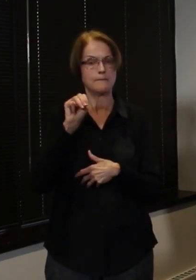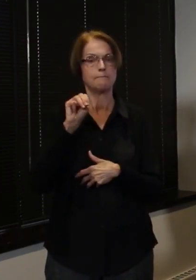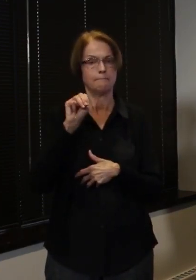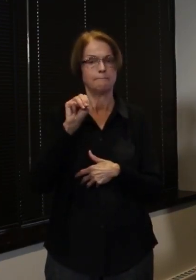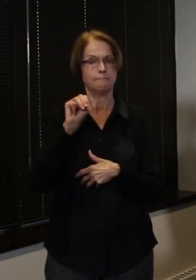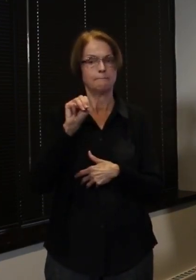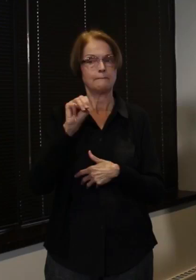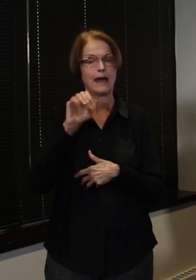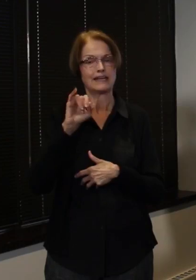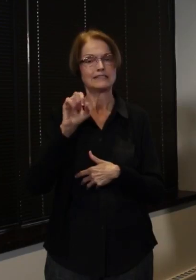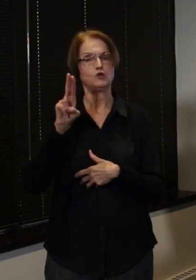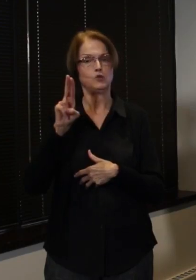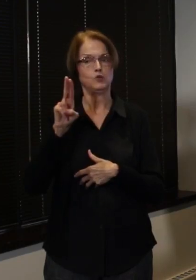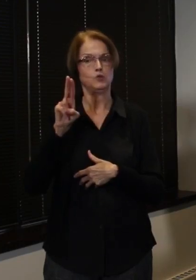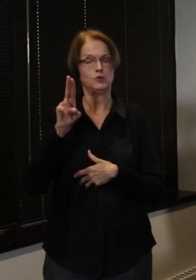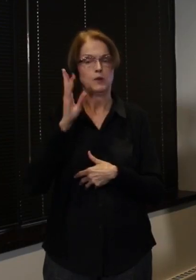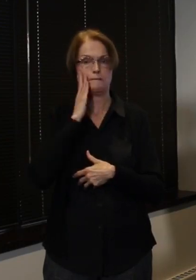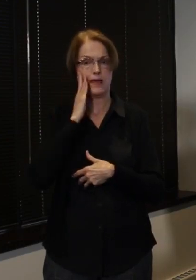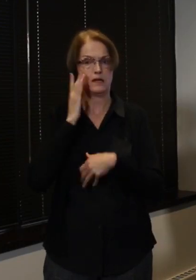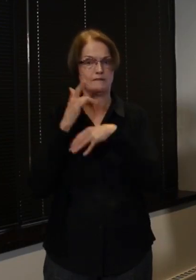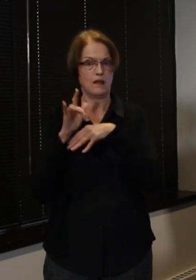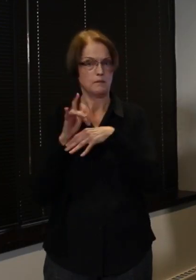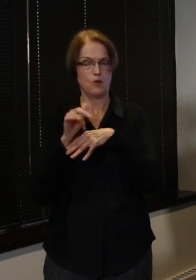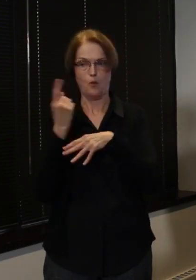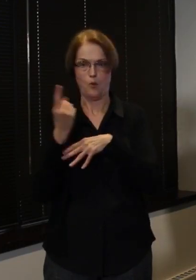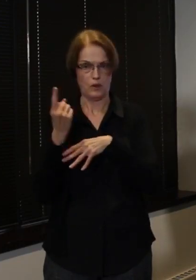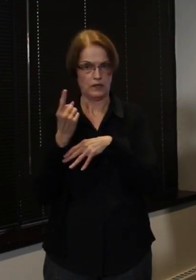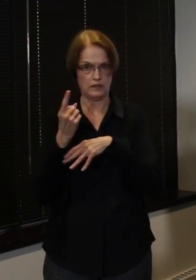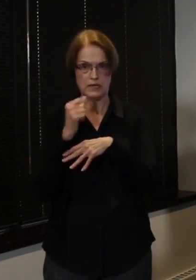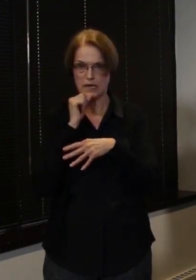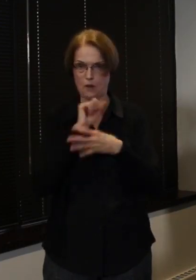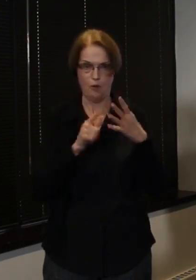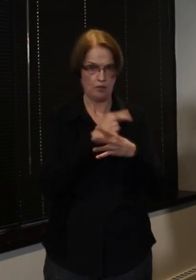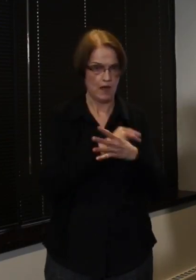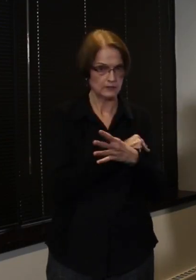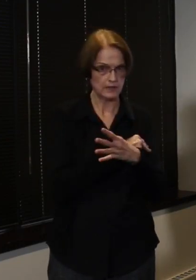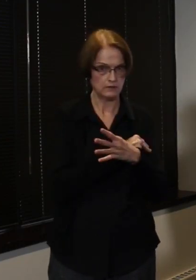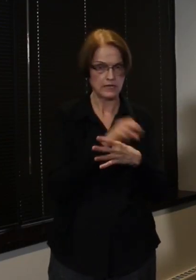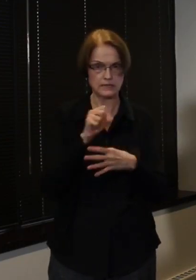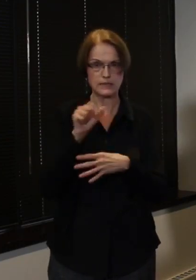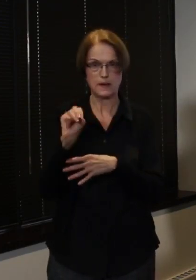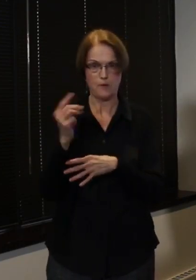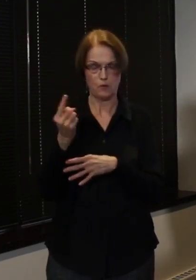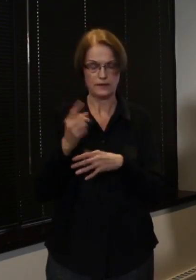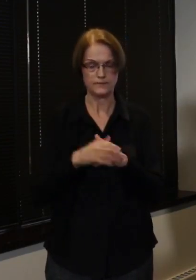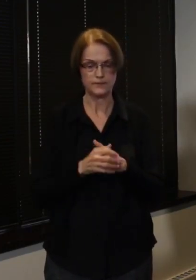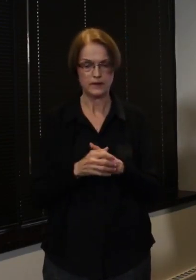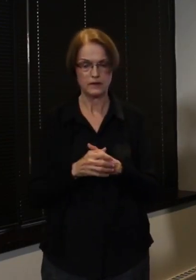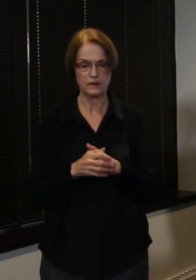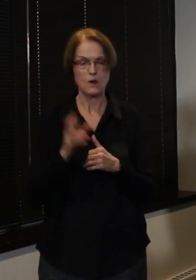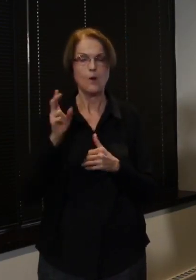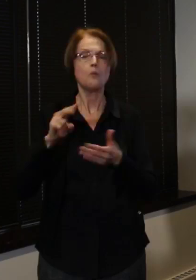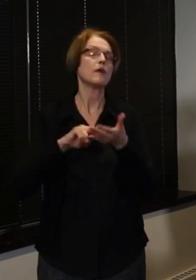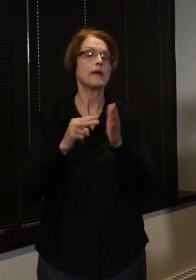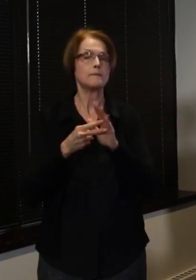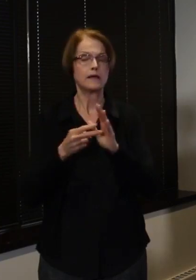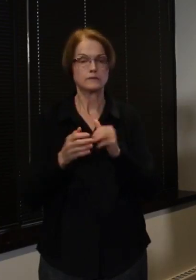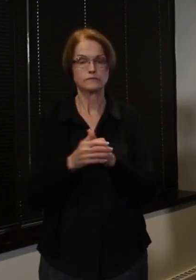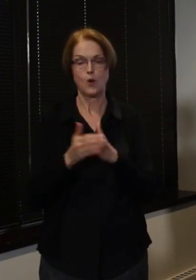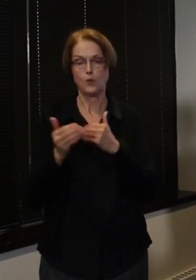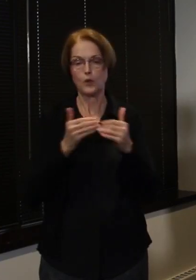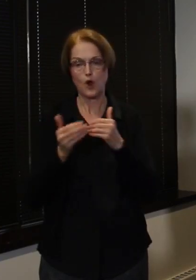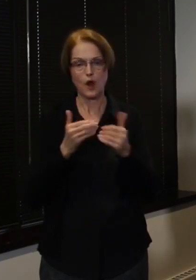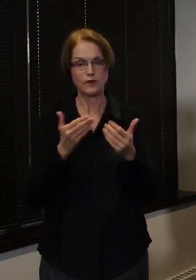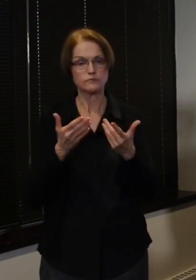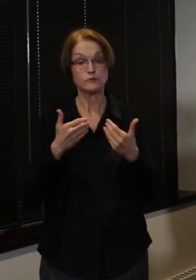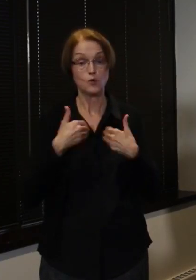so I apologize if I was misleading in that statement. So, what that means is, regardless of if you